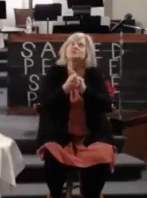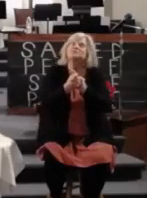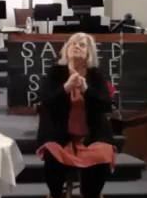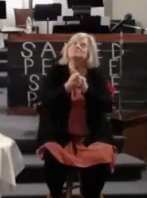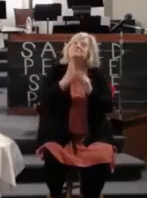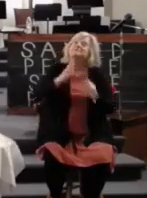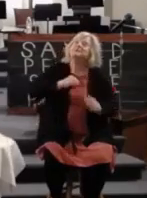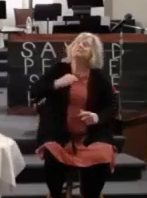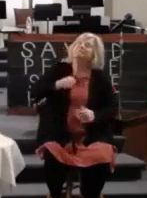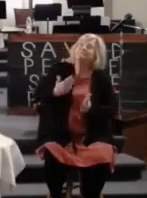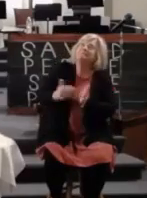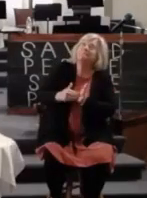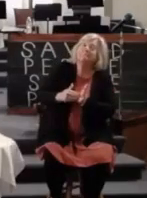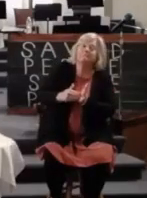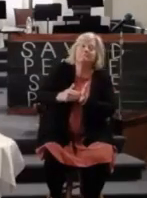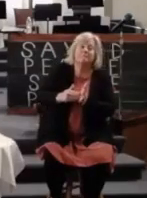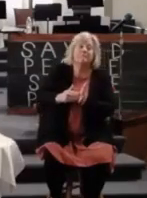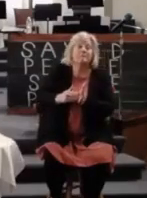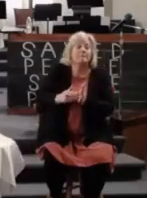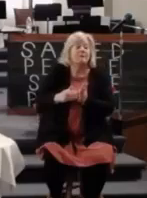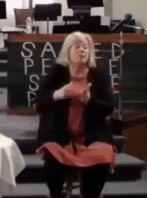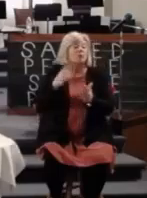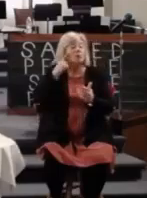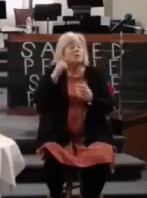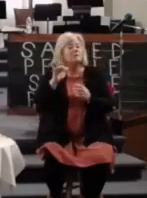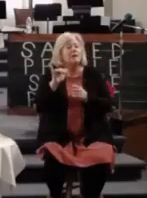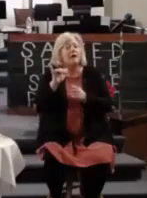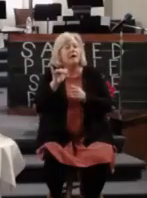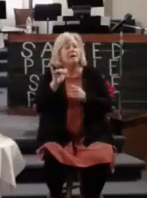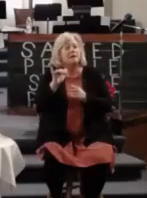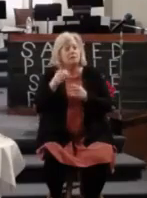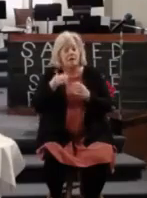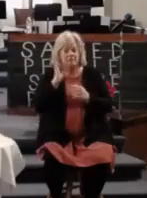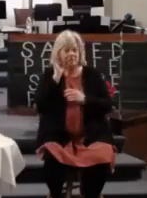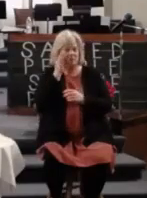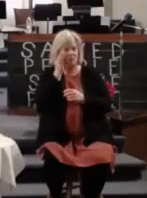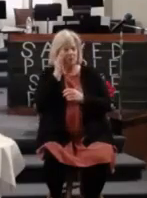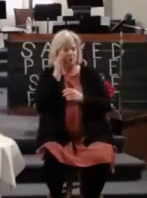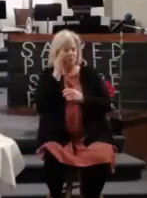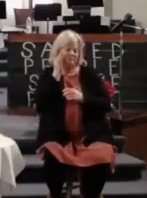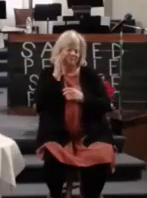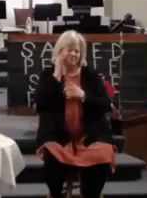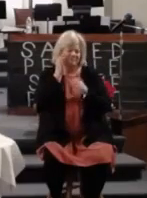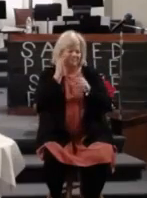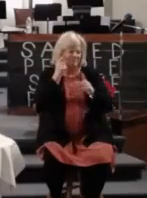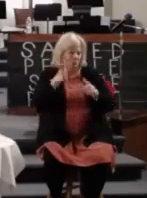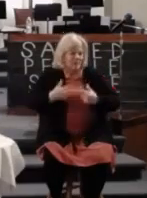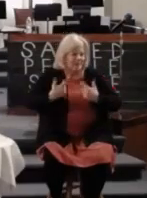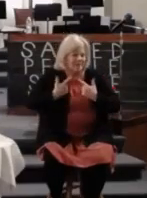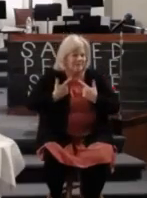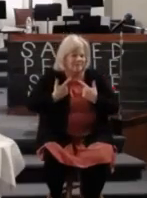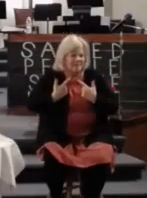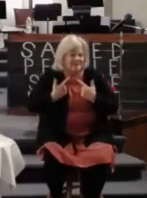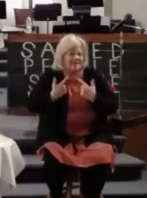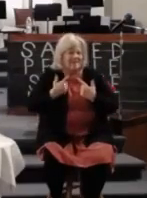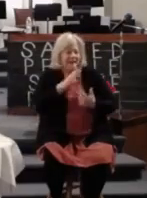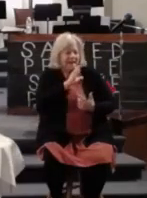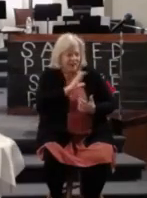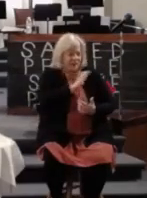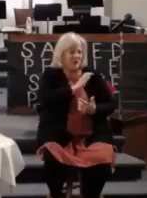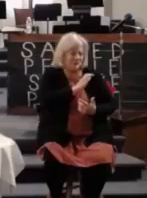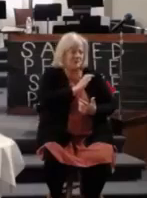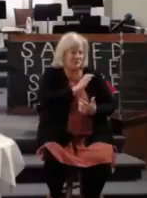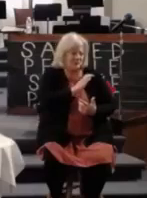When planting seeds of love, we will bear fruit of life. The only way this